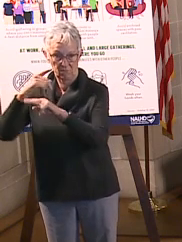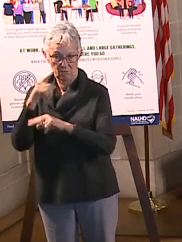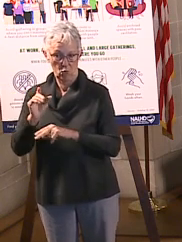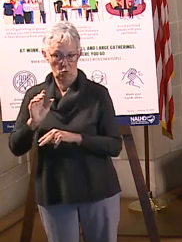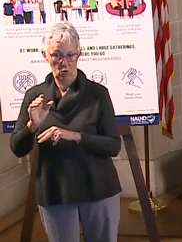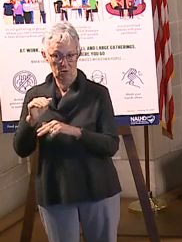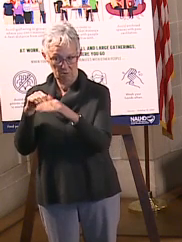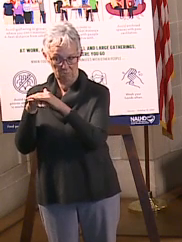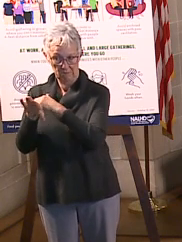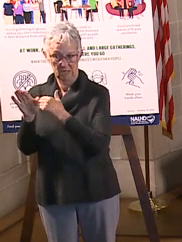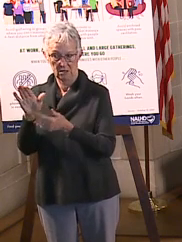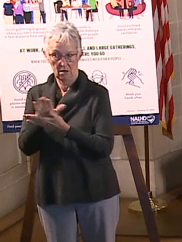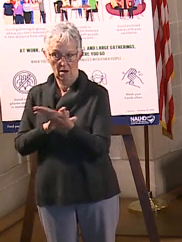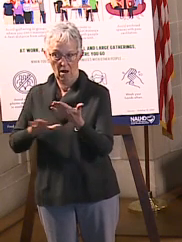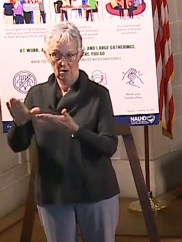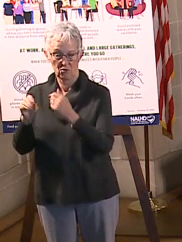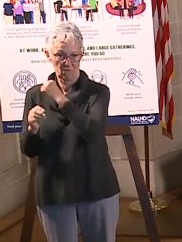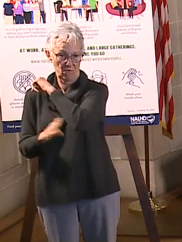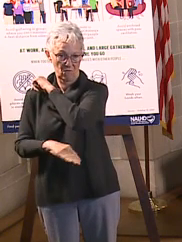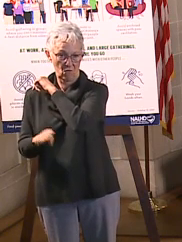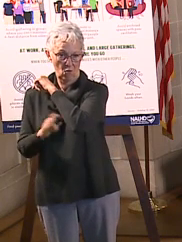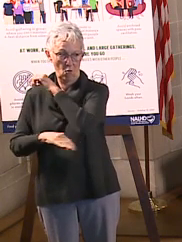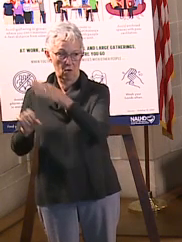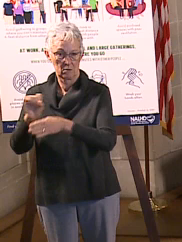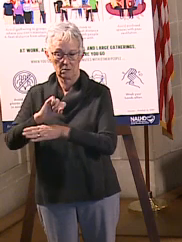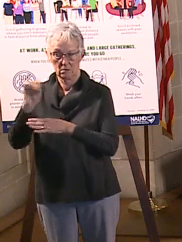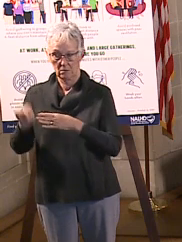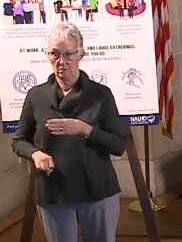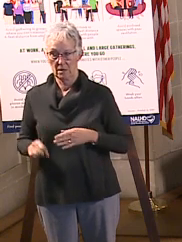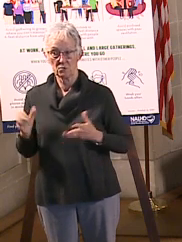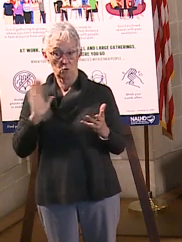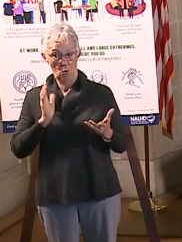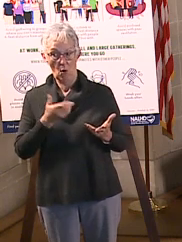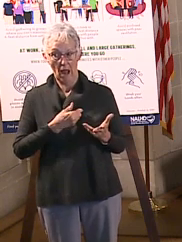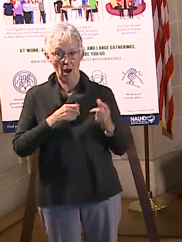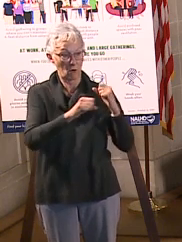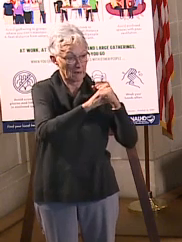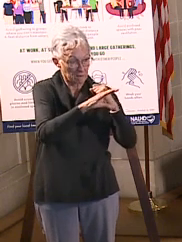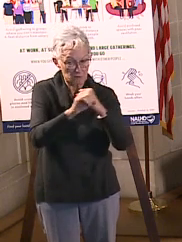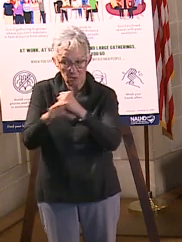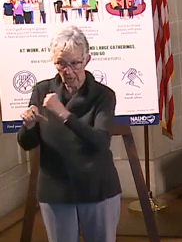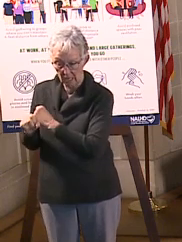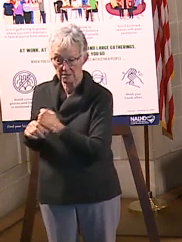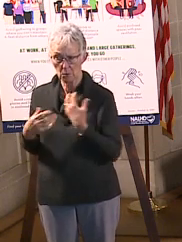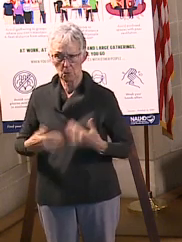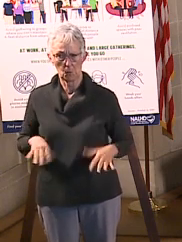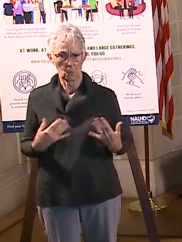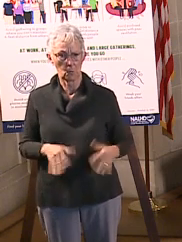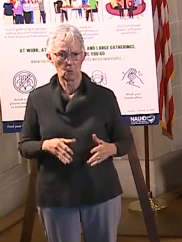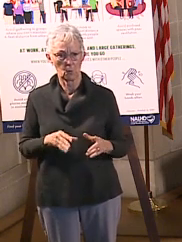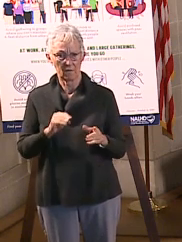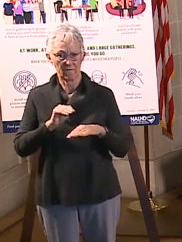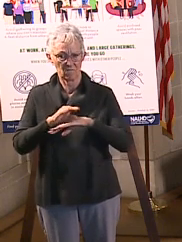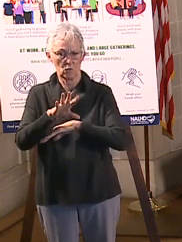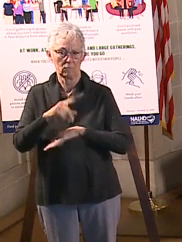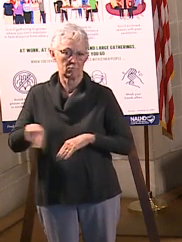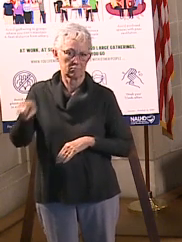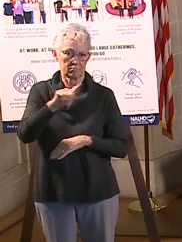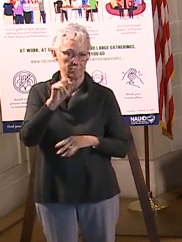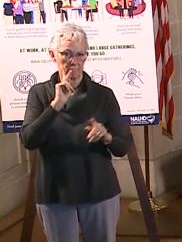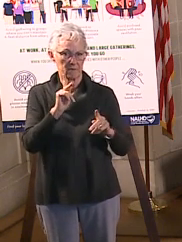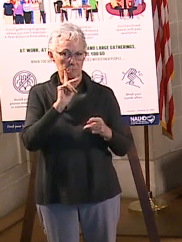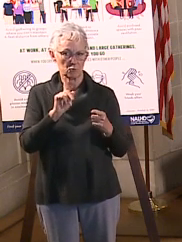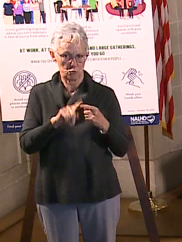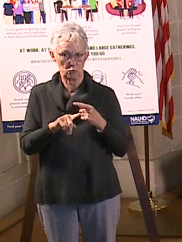set out in place have had a significant impact. And again, I want to thank the governor personally for some of the programs that he has